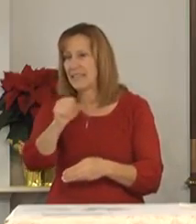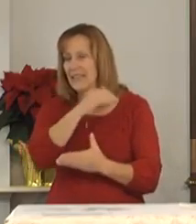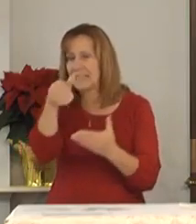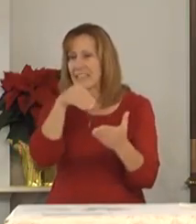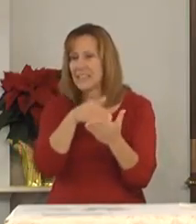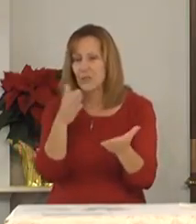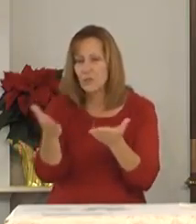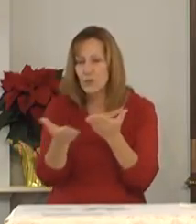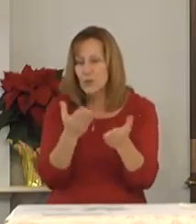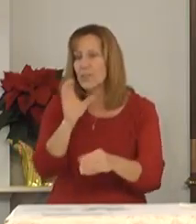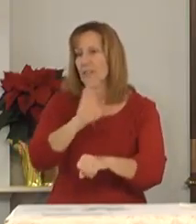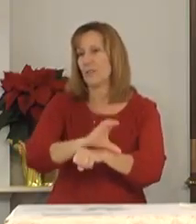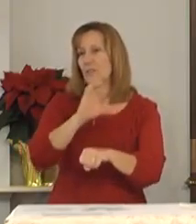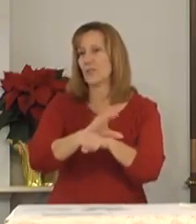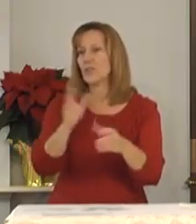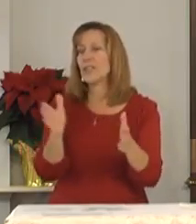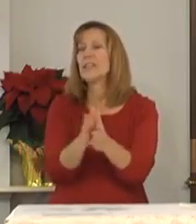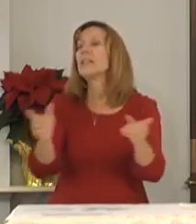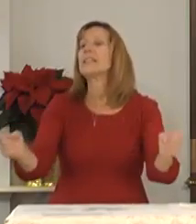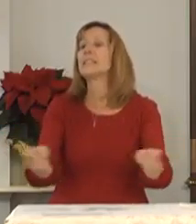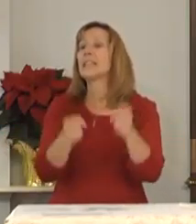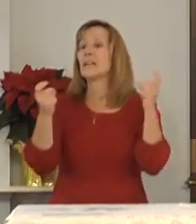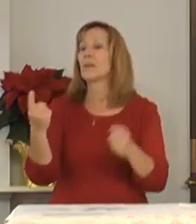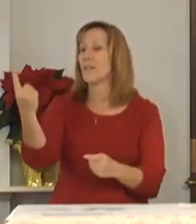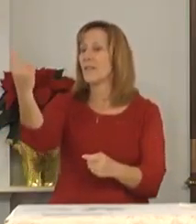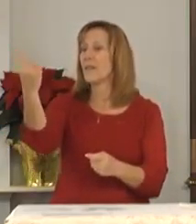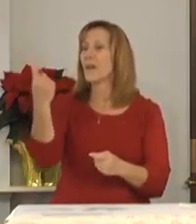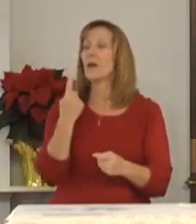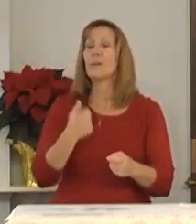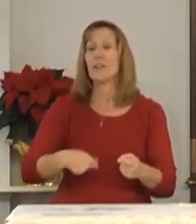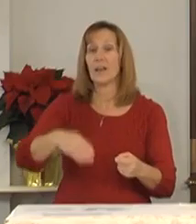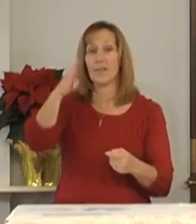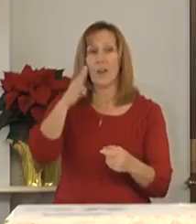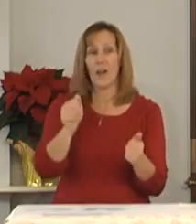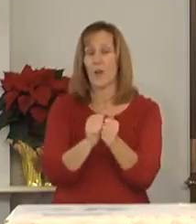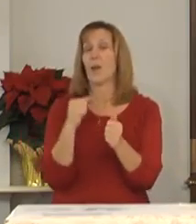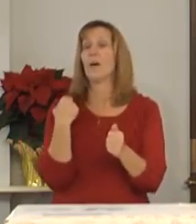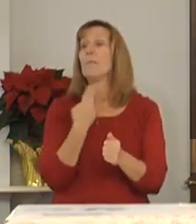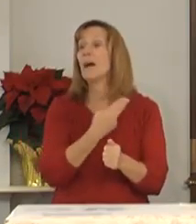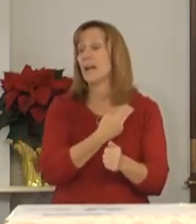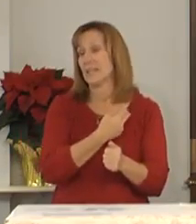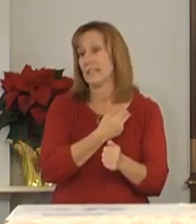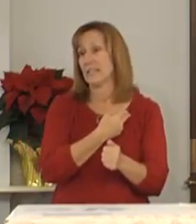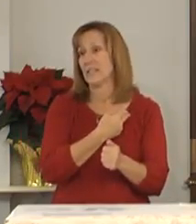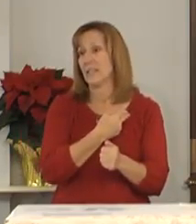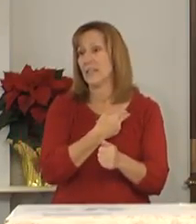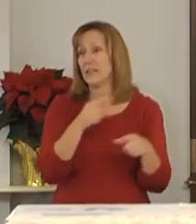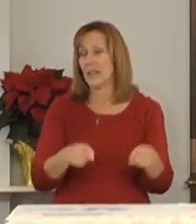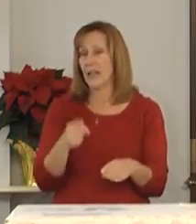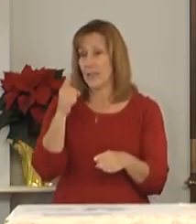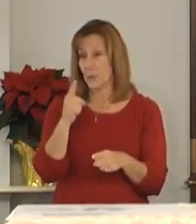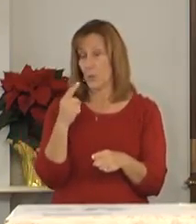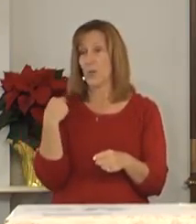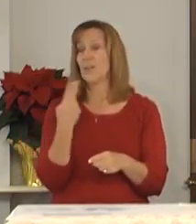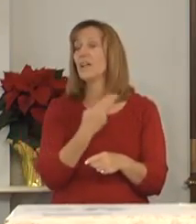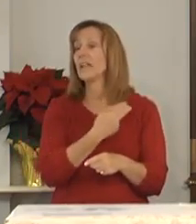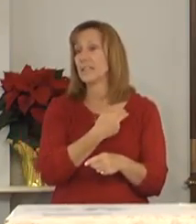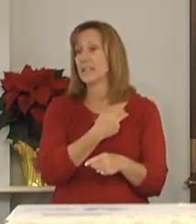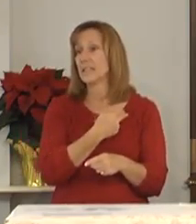the church, celebrating the coming of God among us as one of us.